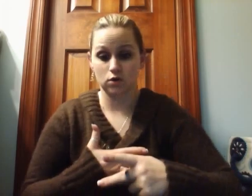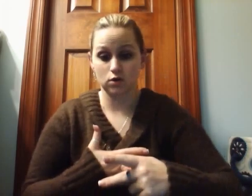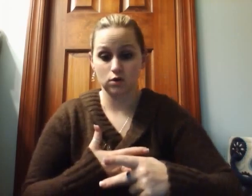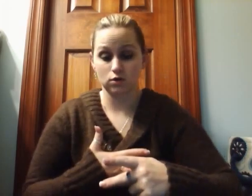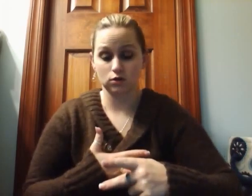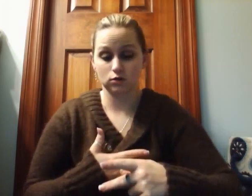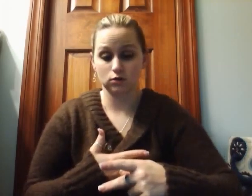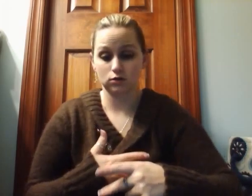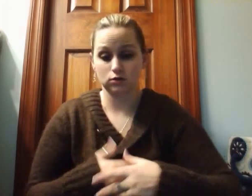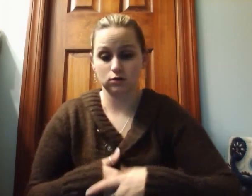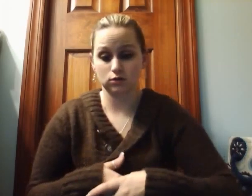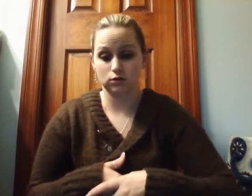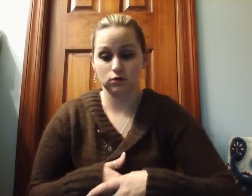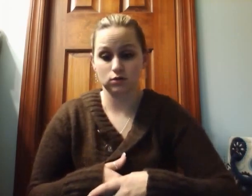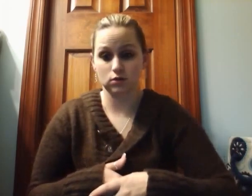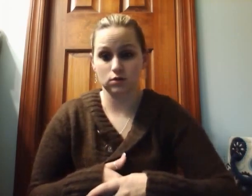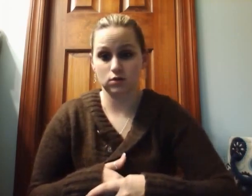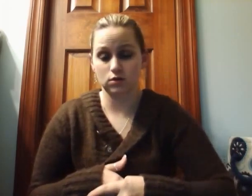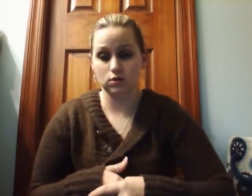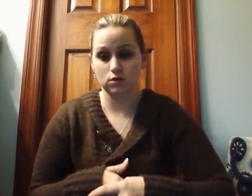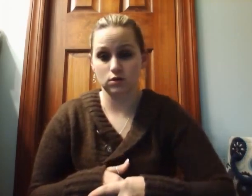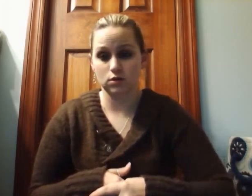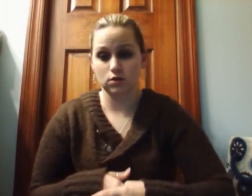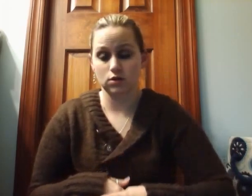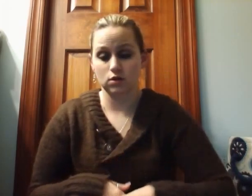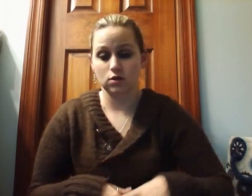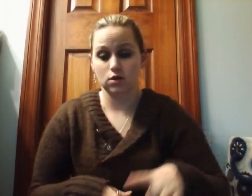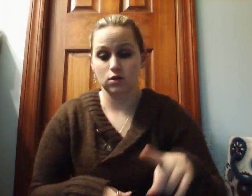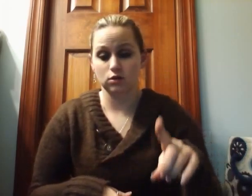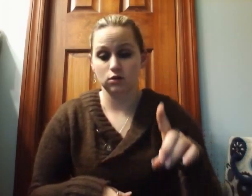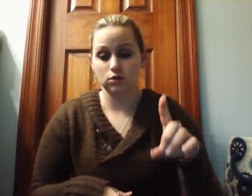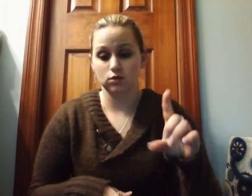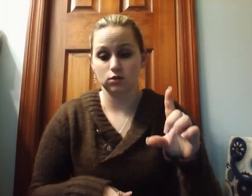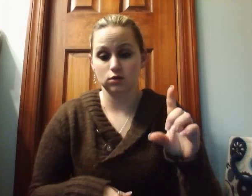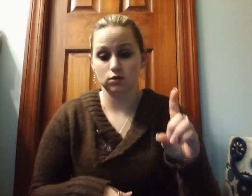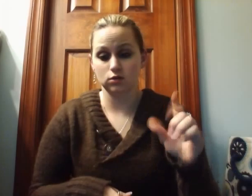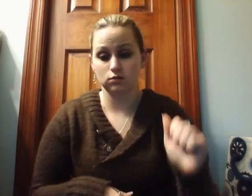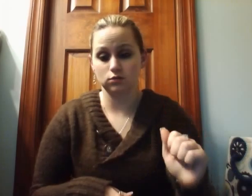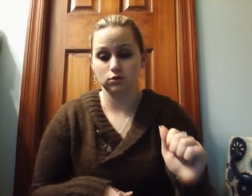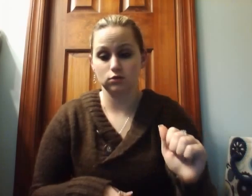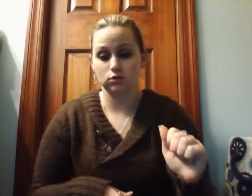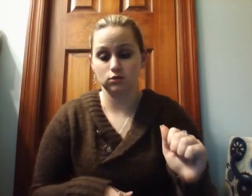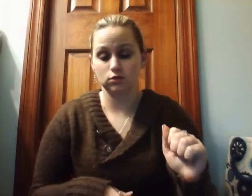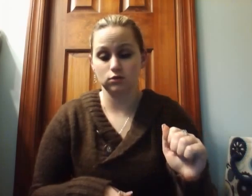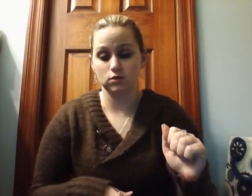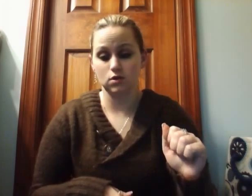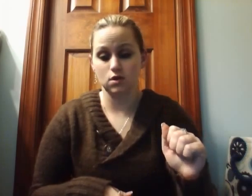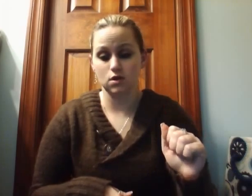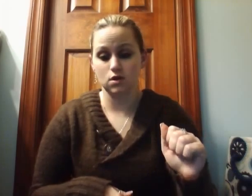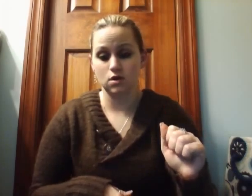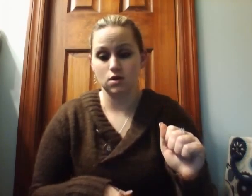disability is a human condition. It's something that we all live with or face with at some point in our life,